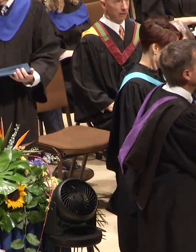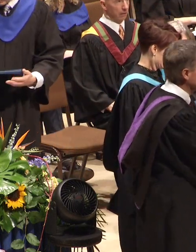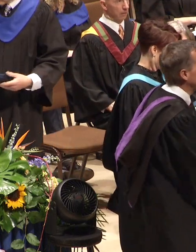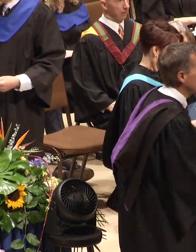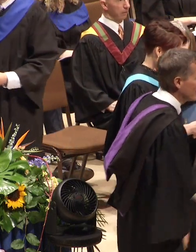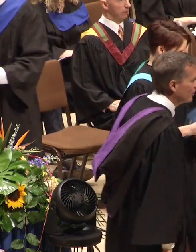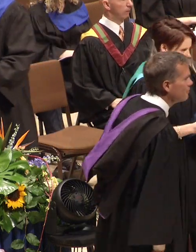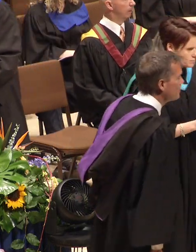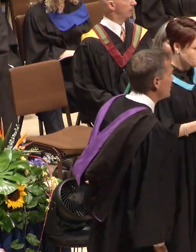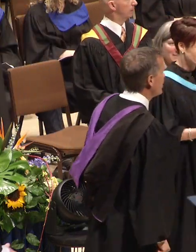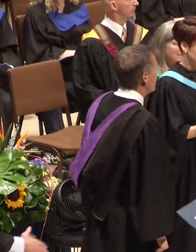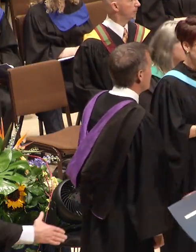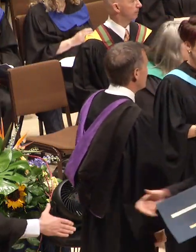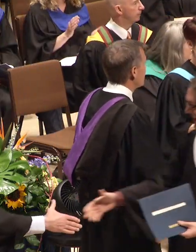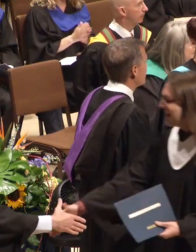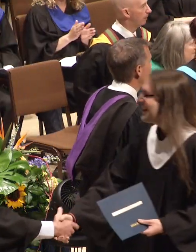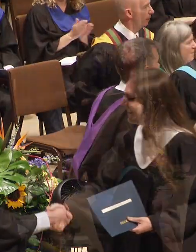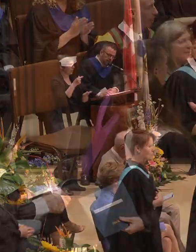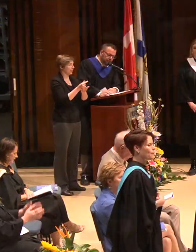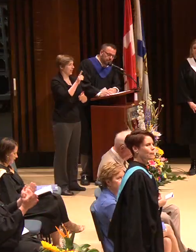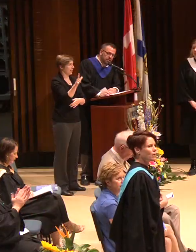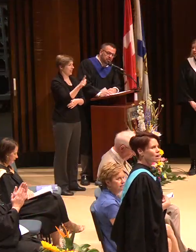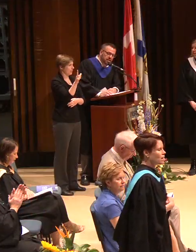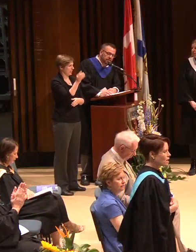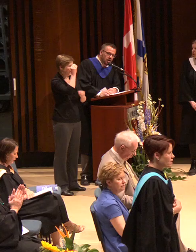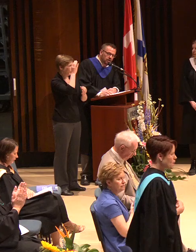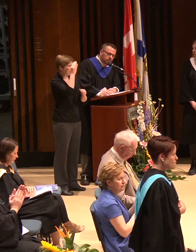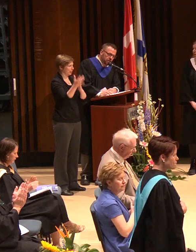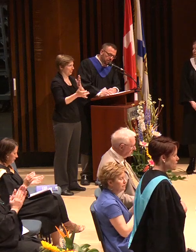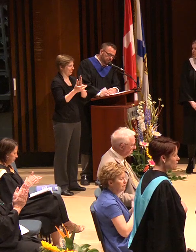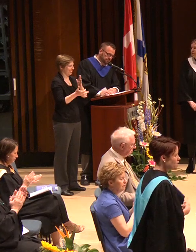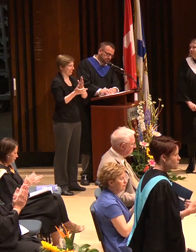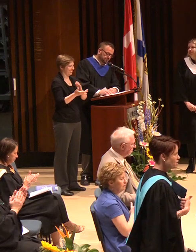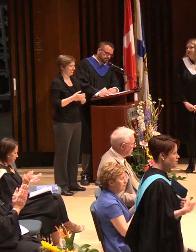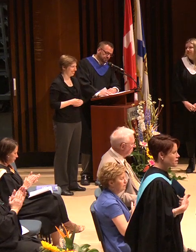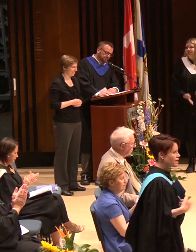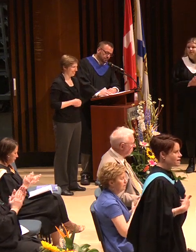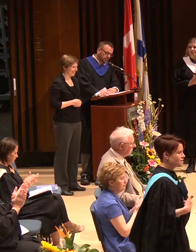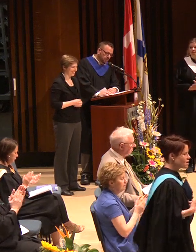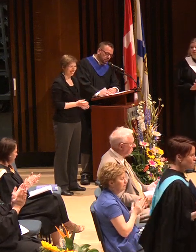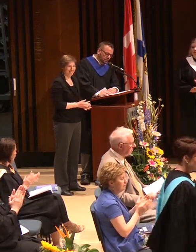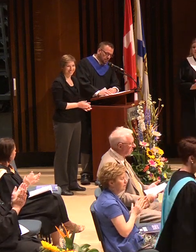Ladies and gentlemen, the graduates in Library and Information Technology.